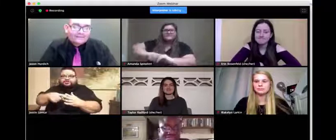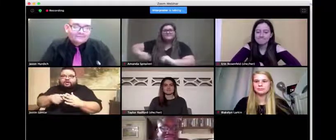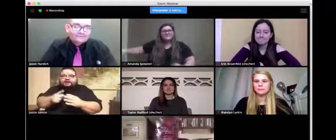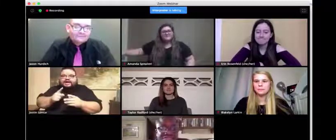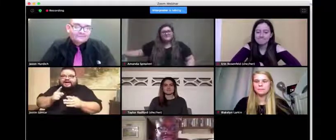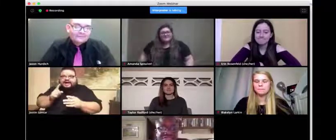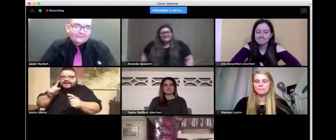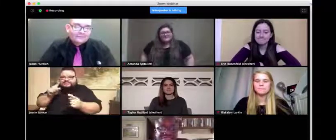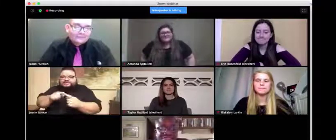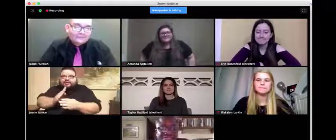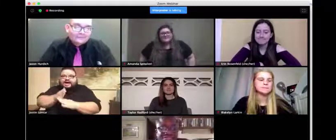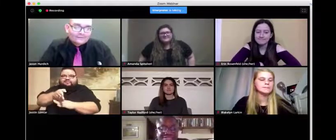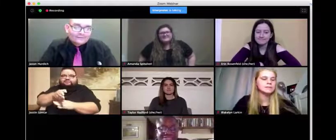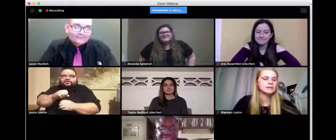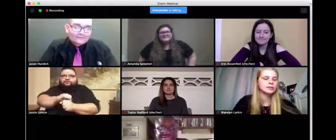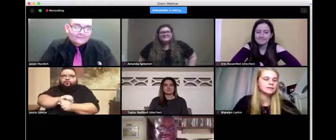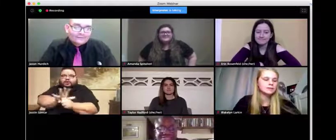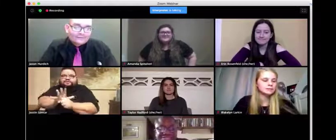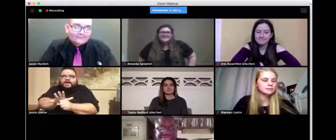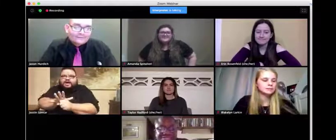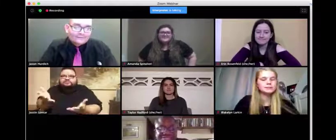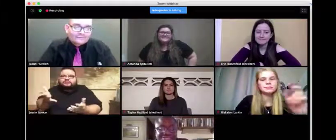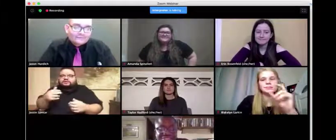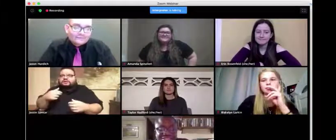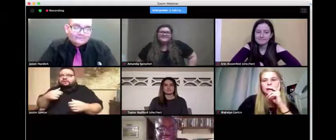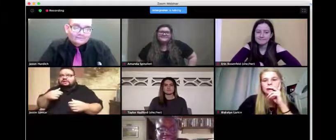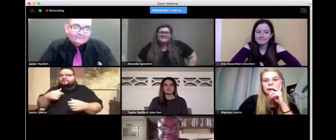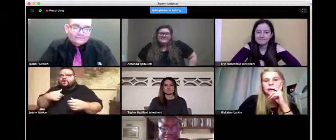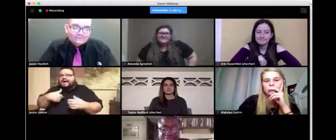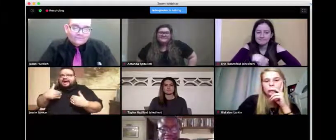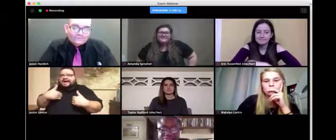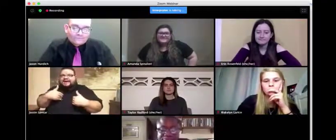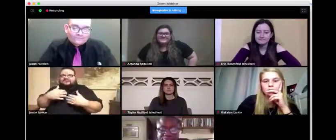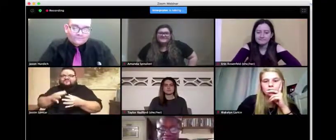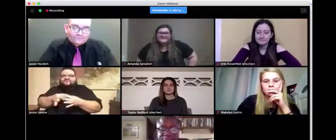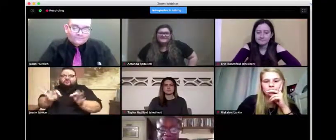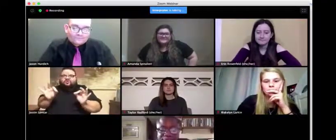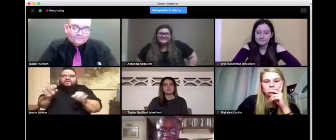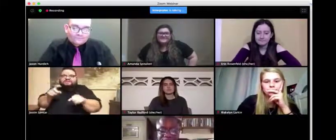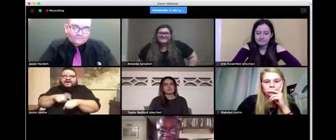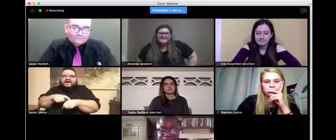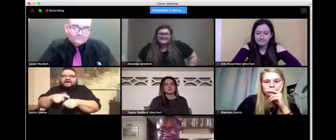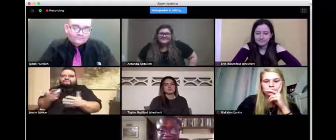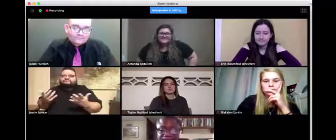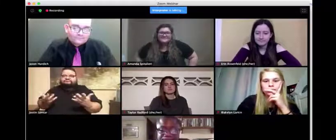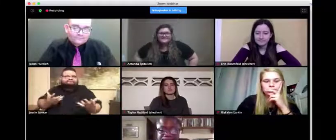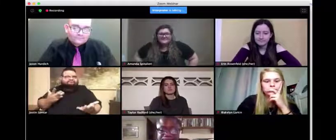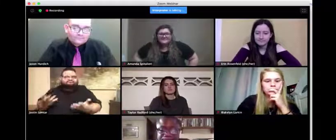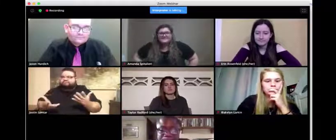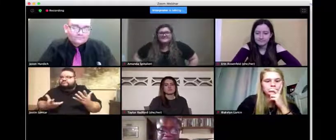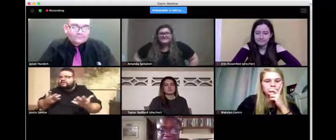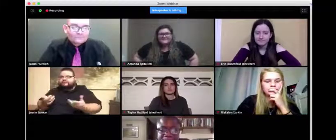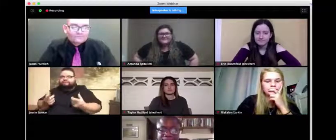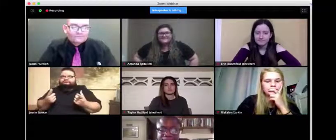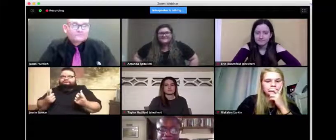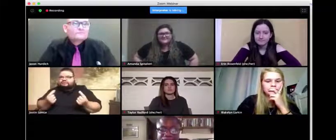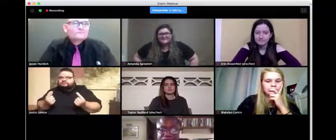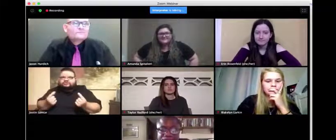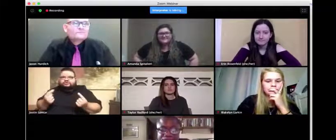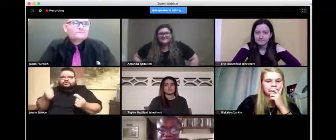So I just had some free time, and, was thinking, what should I do? And my family and my friends, were kept asking